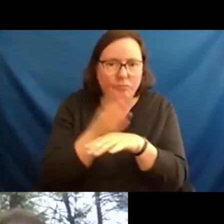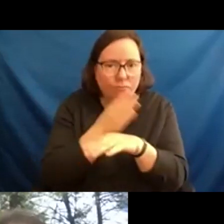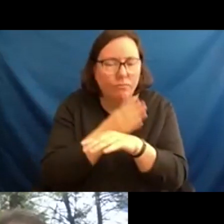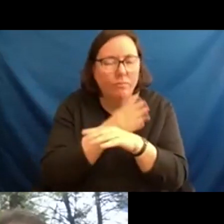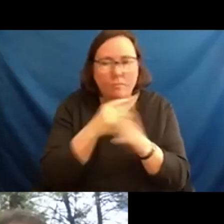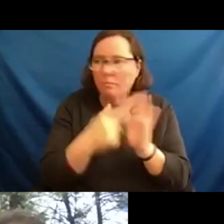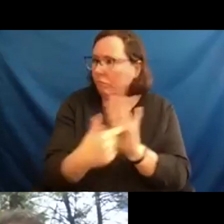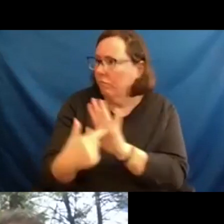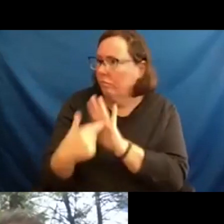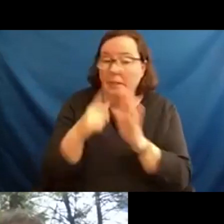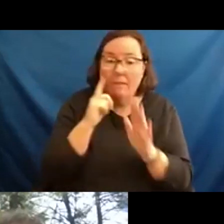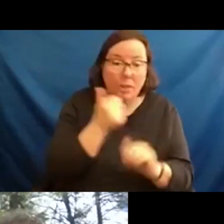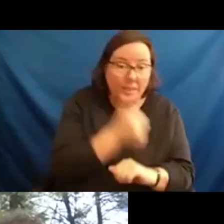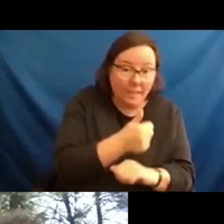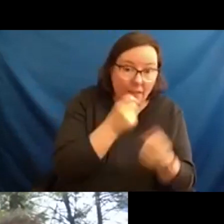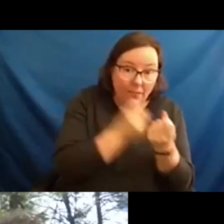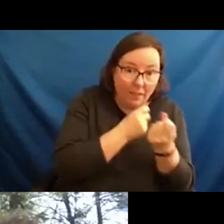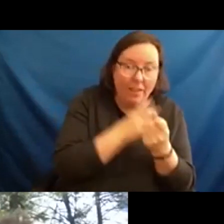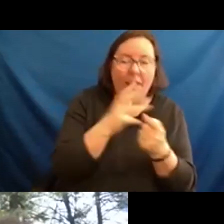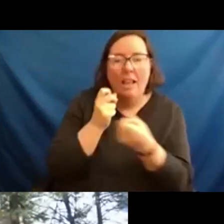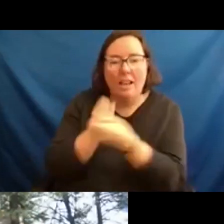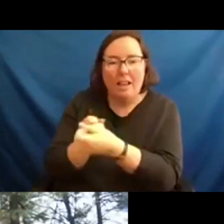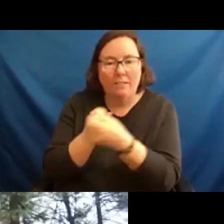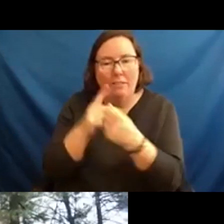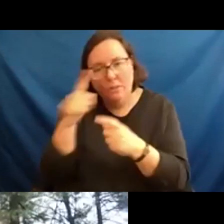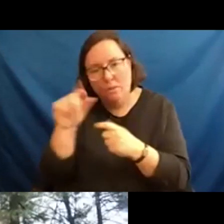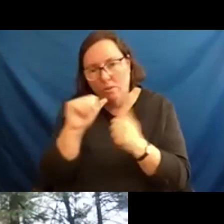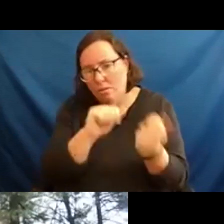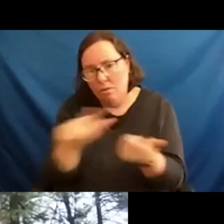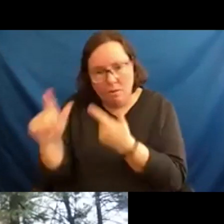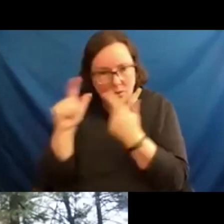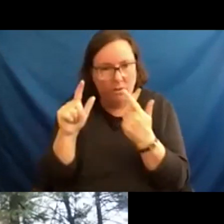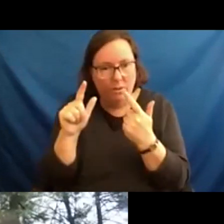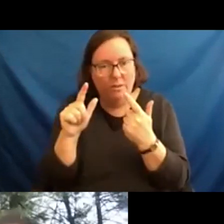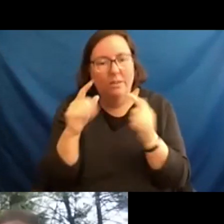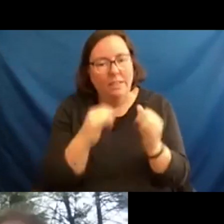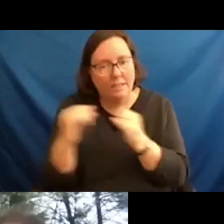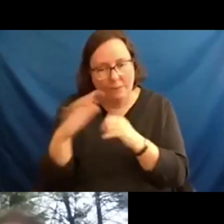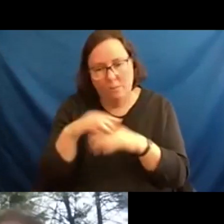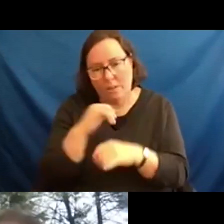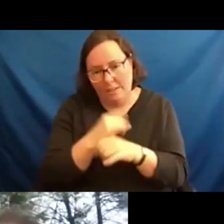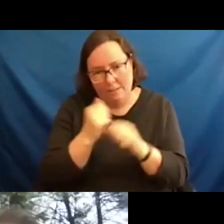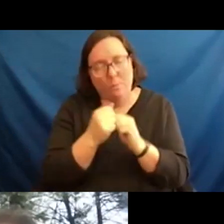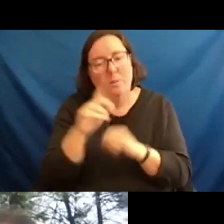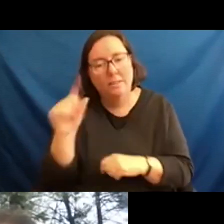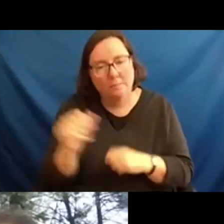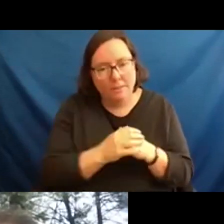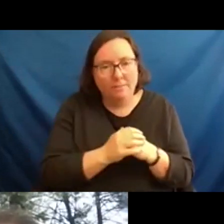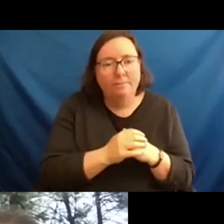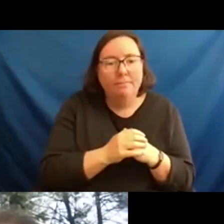skills for themselves and for the rights of all individuals with disabilities.